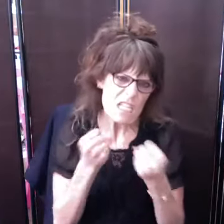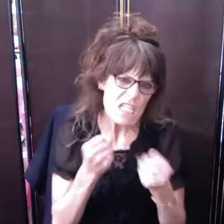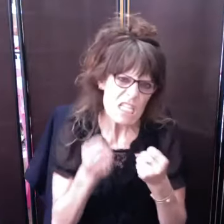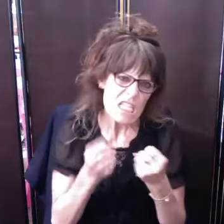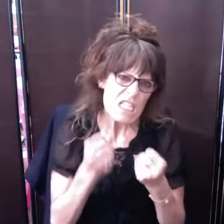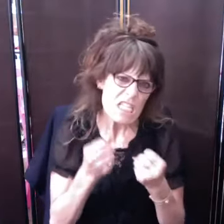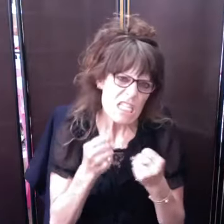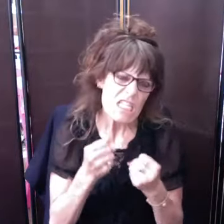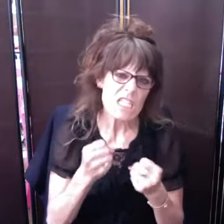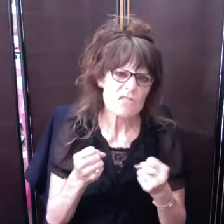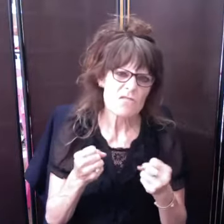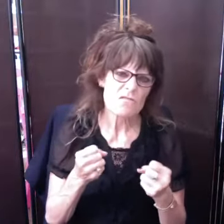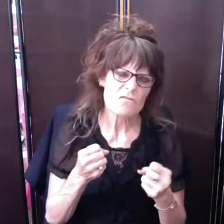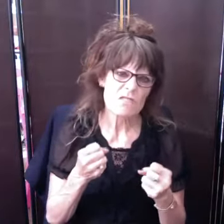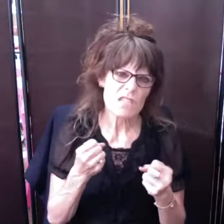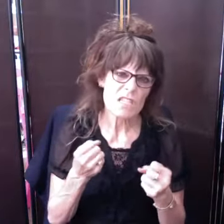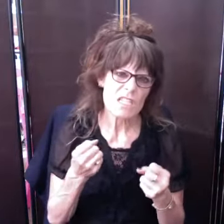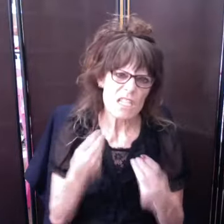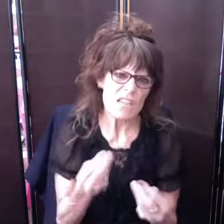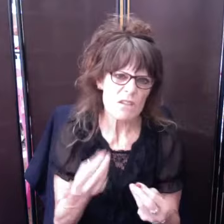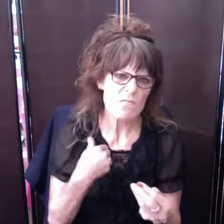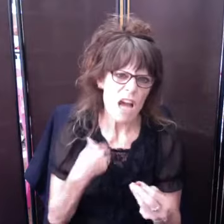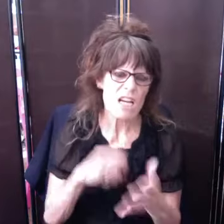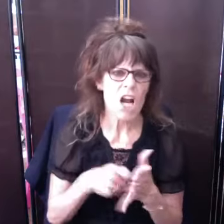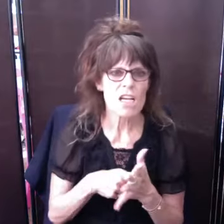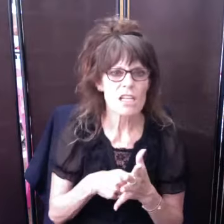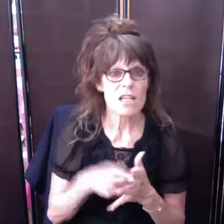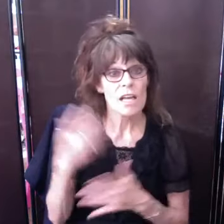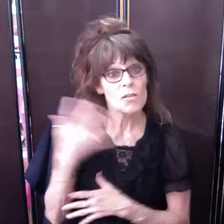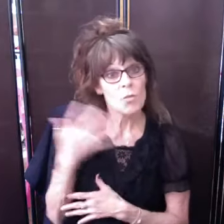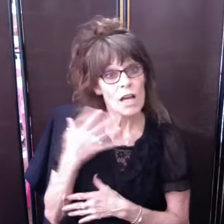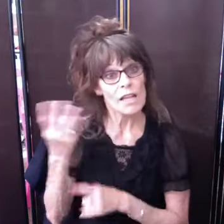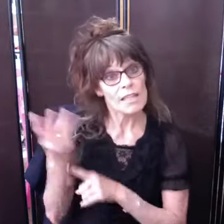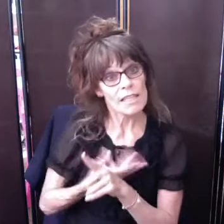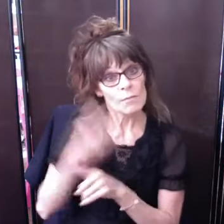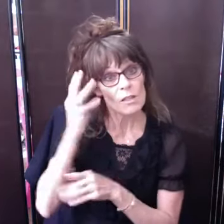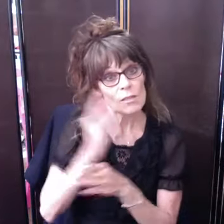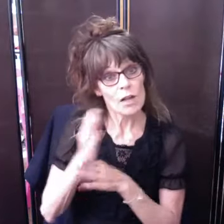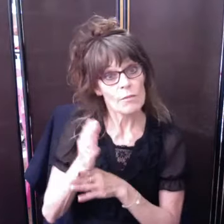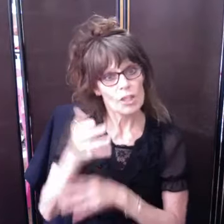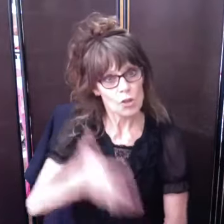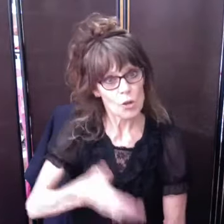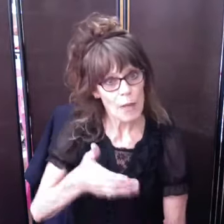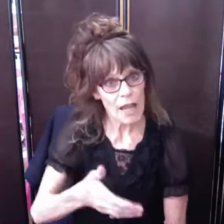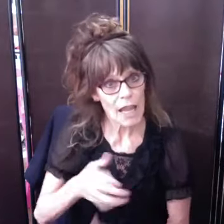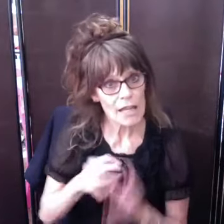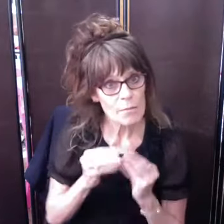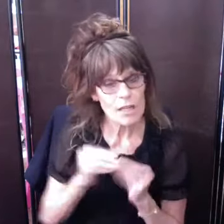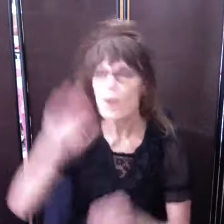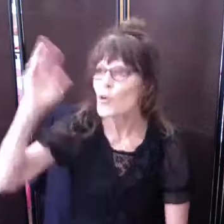to AA. And that's what was greeted by that guy with 6 months of sobriety when he shook my hand in that meeting that night. Welcome to Alcoholics Anonymous. He said,